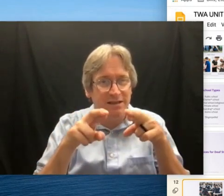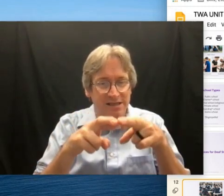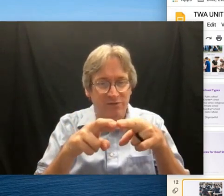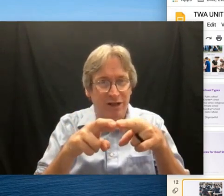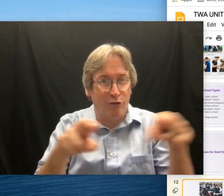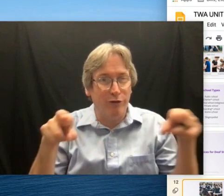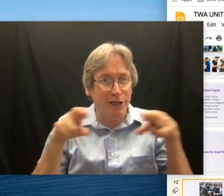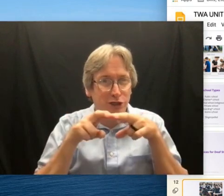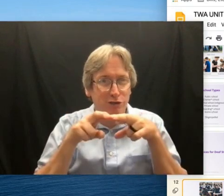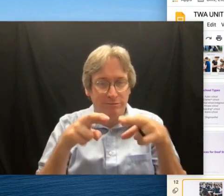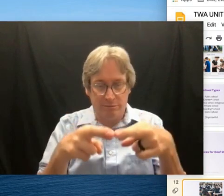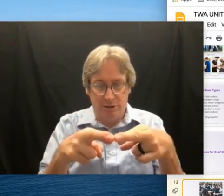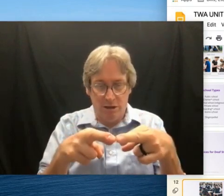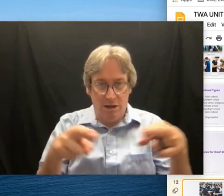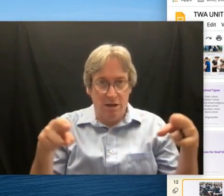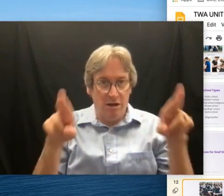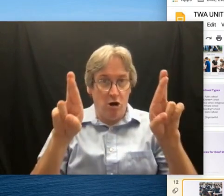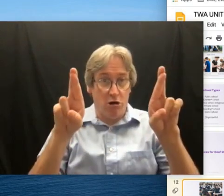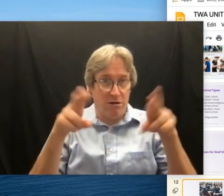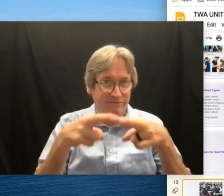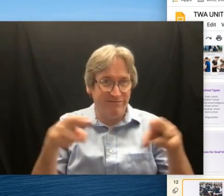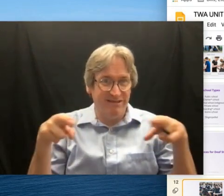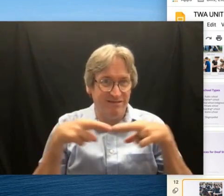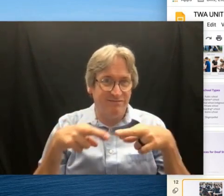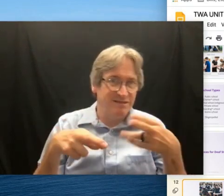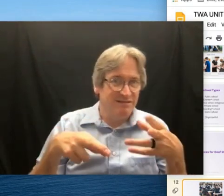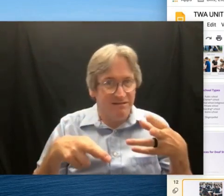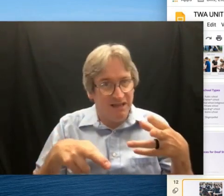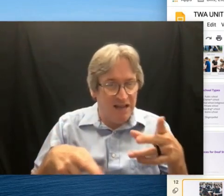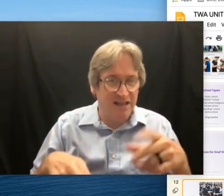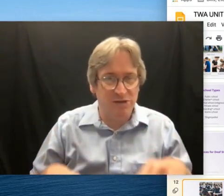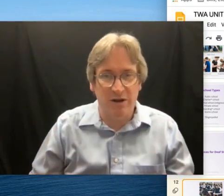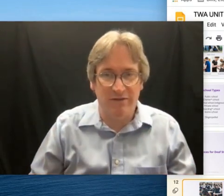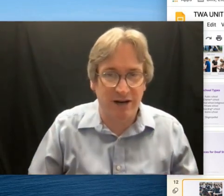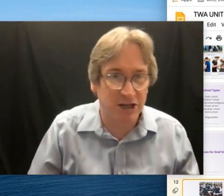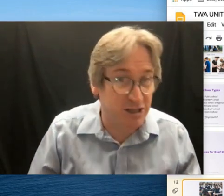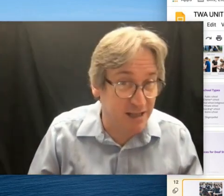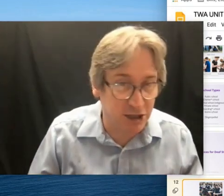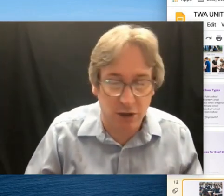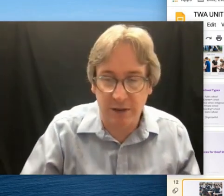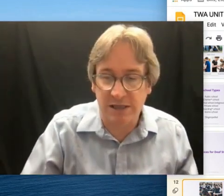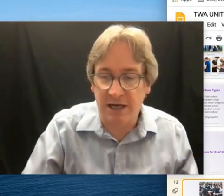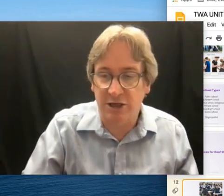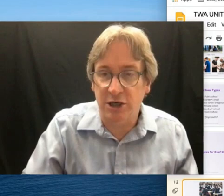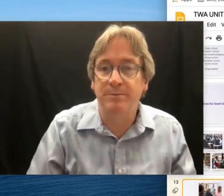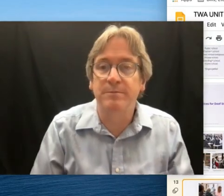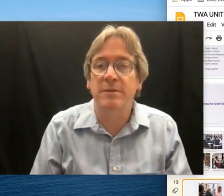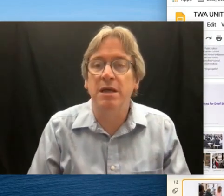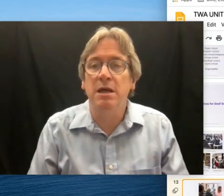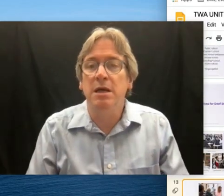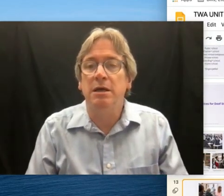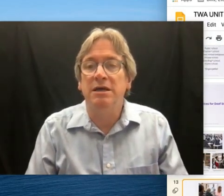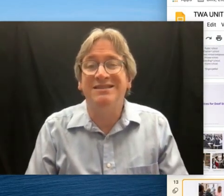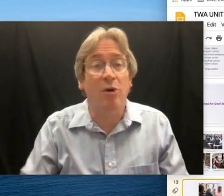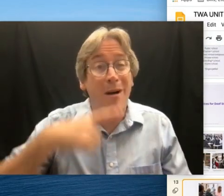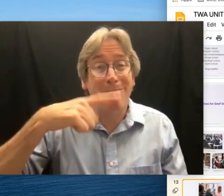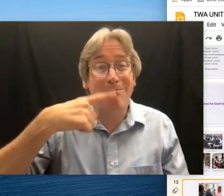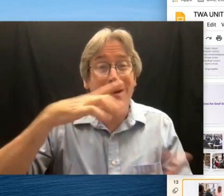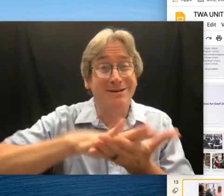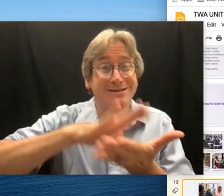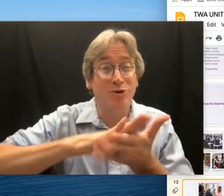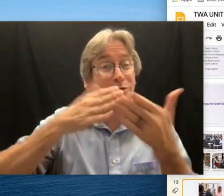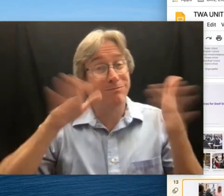Sometimes you'll see this for like regional R. I think that's one of the variations they show in the slideshow.